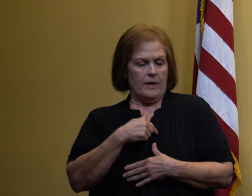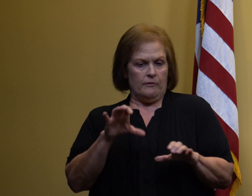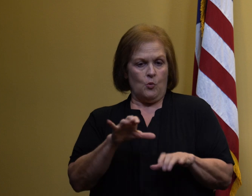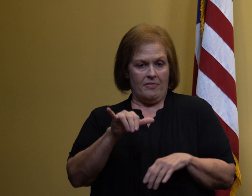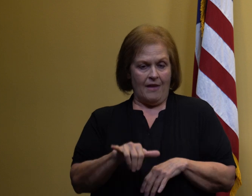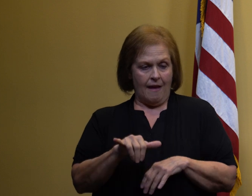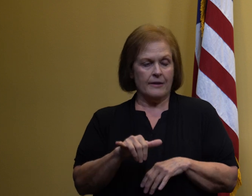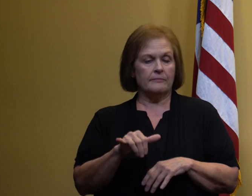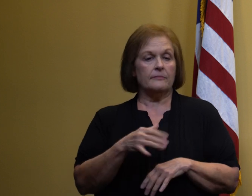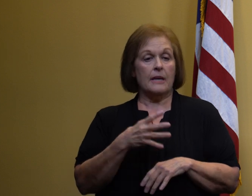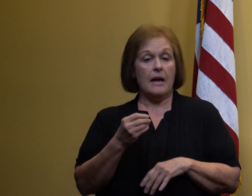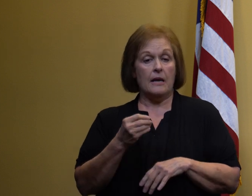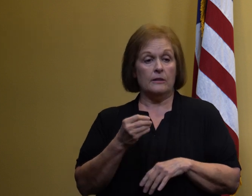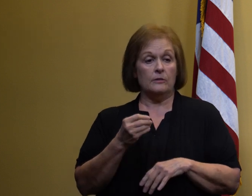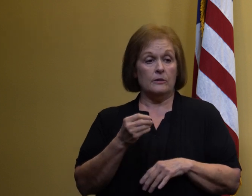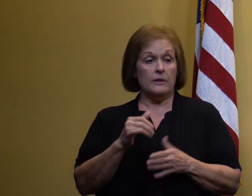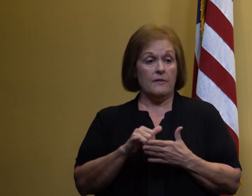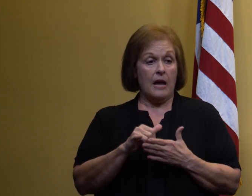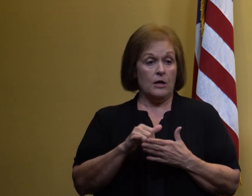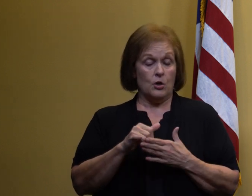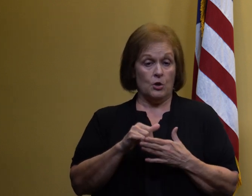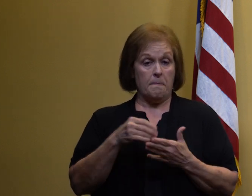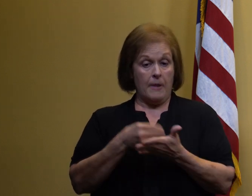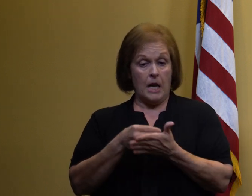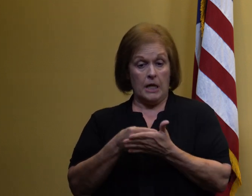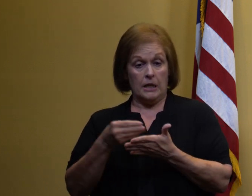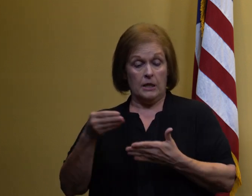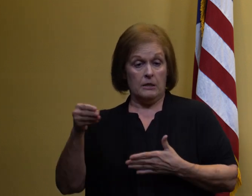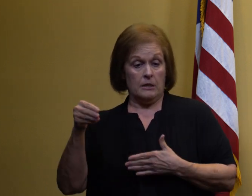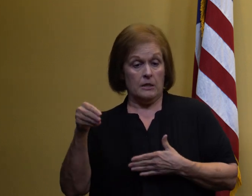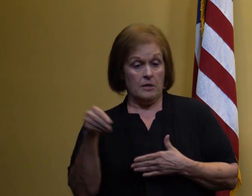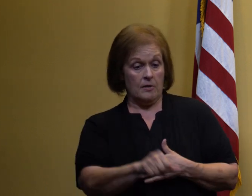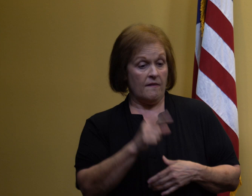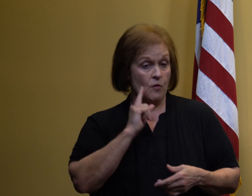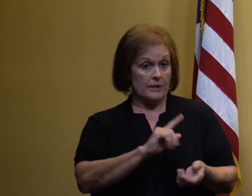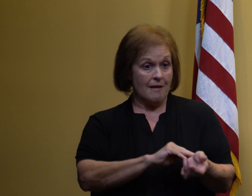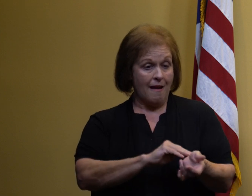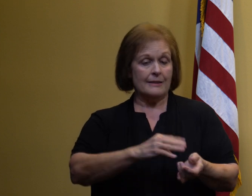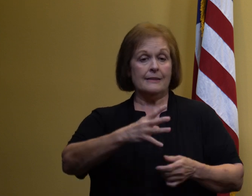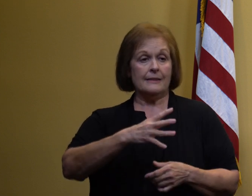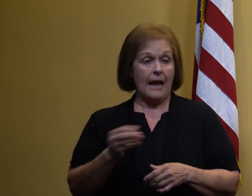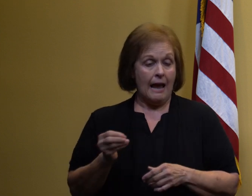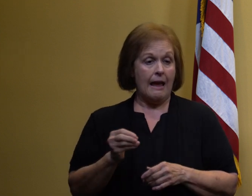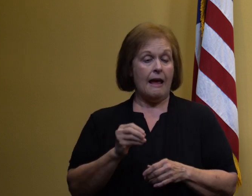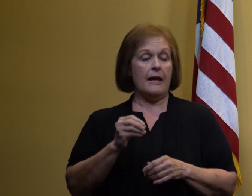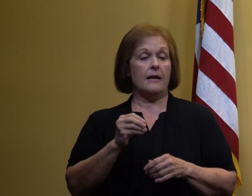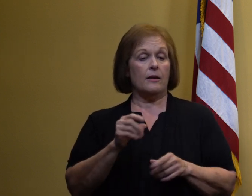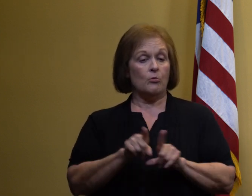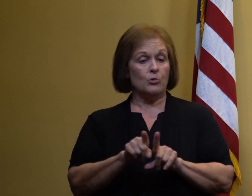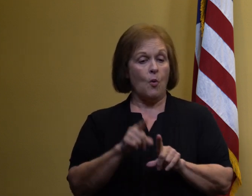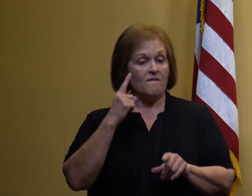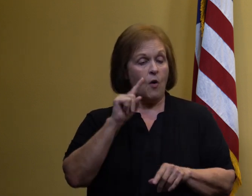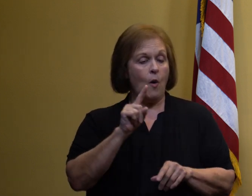that. And 2 years that have been used to reimburse physicians and psychiatric